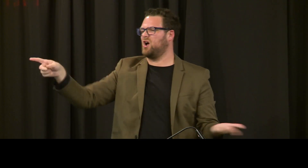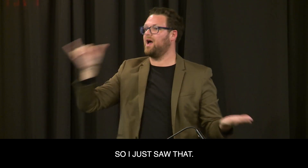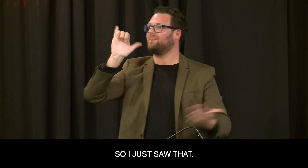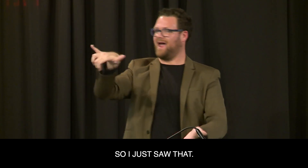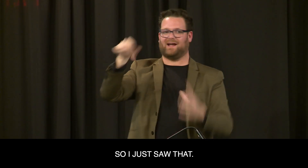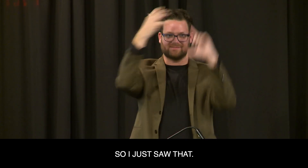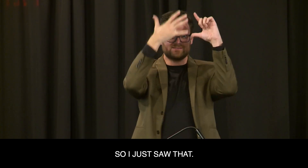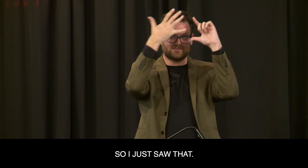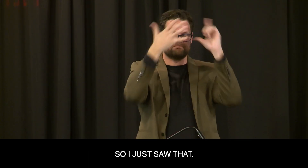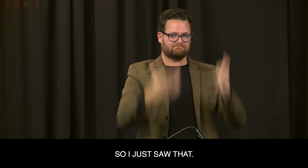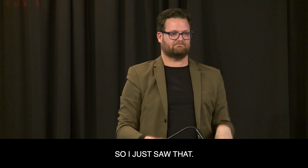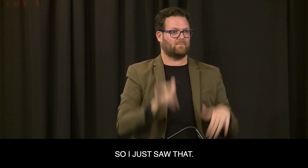So I just saw that.